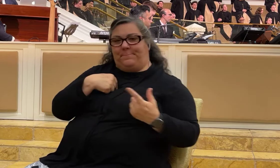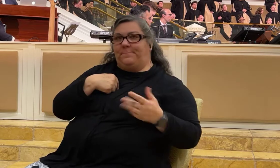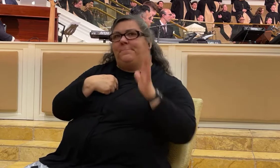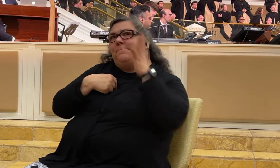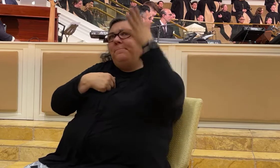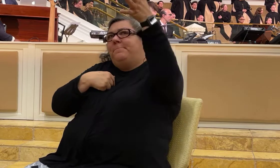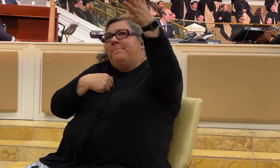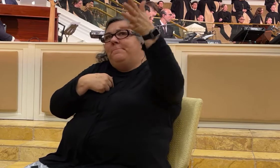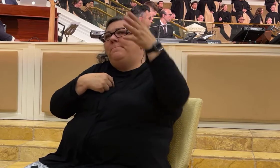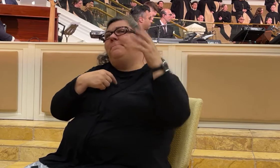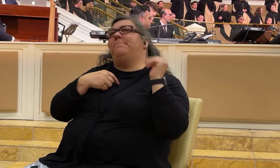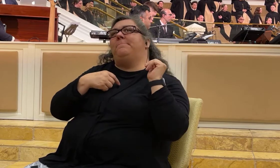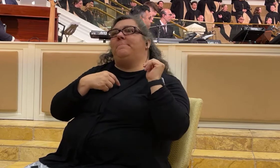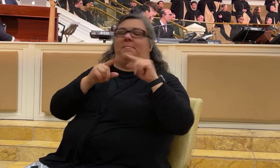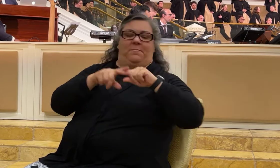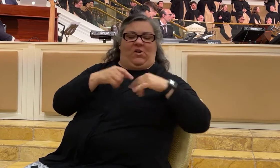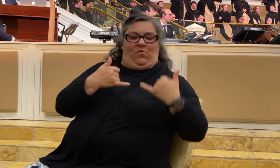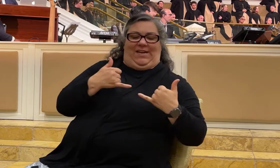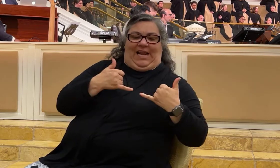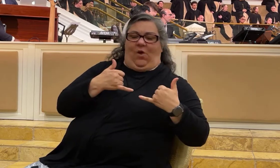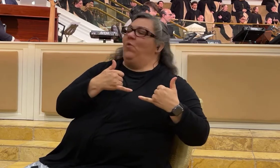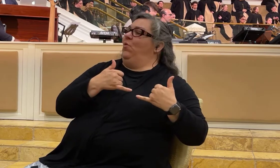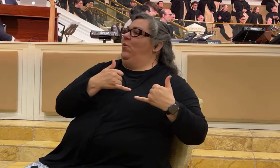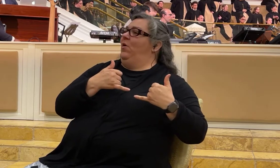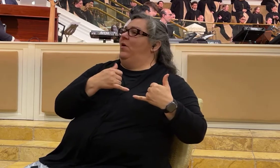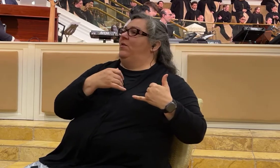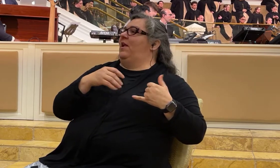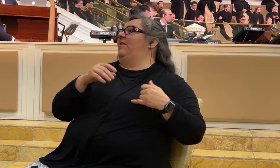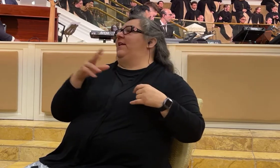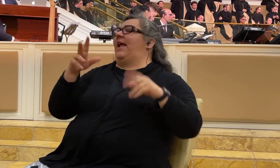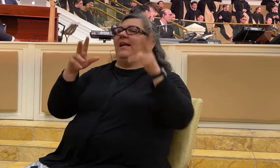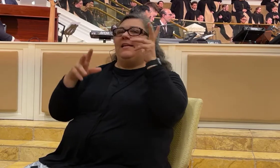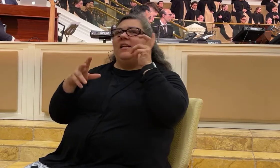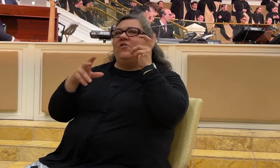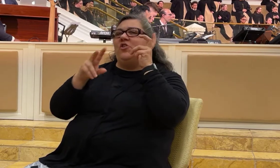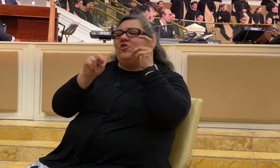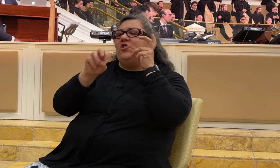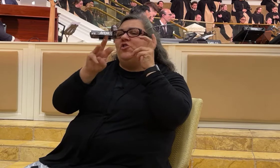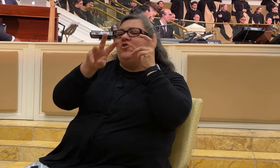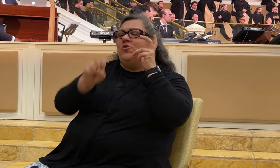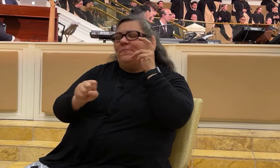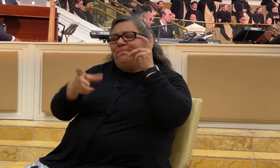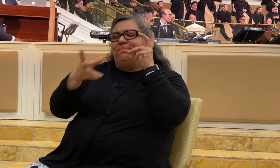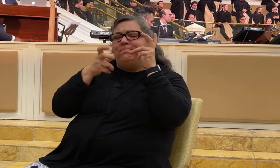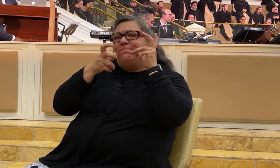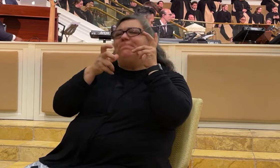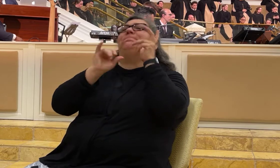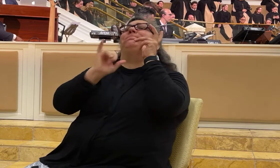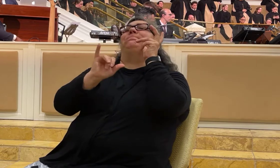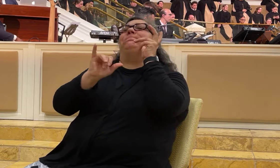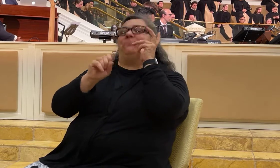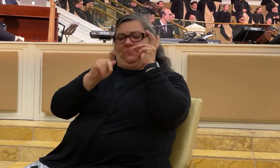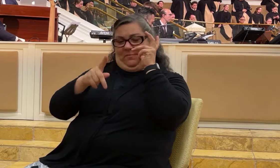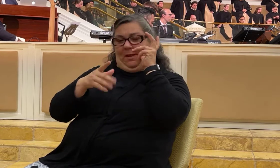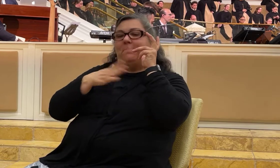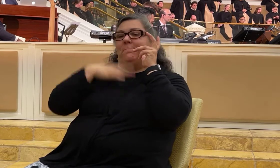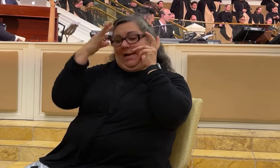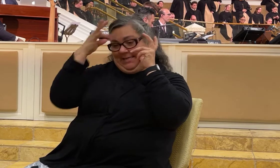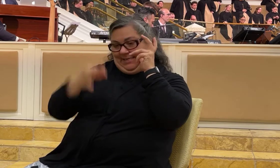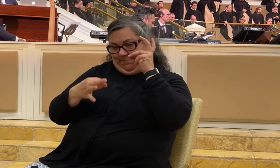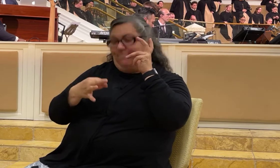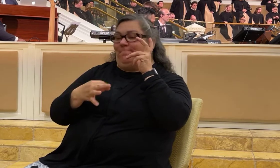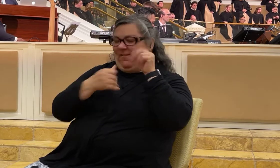They're making those decisions on the forecasts of news people or people who